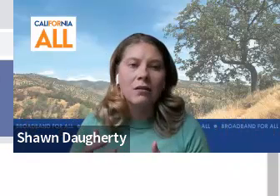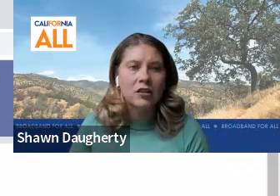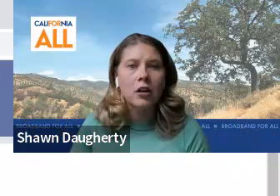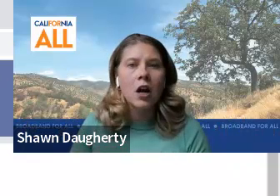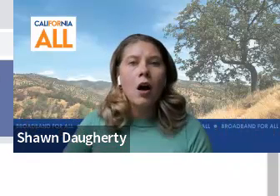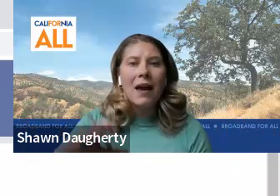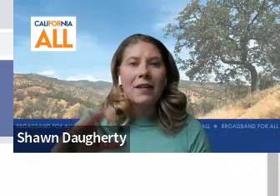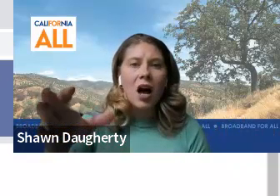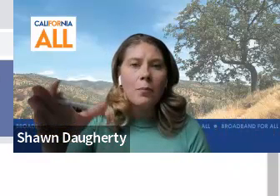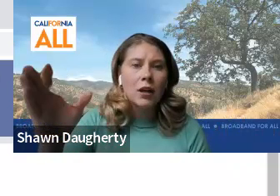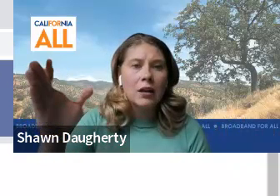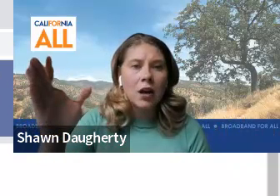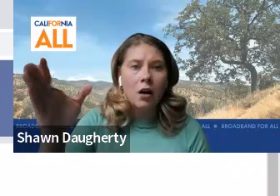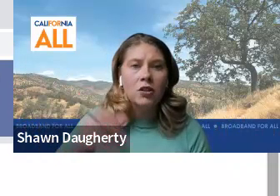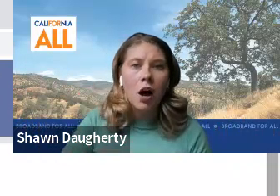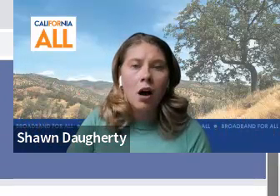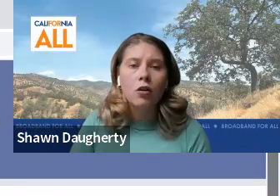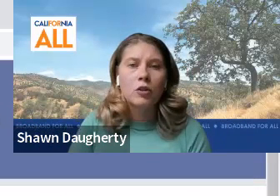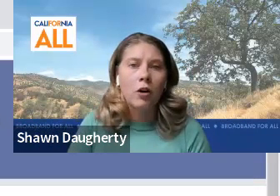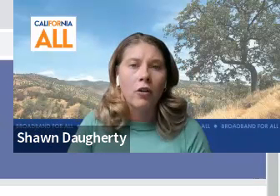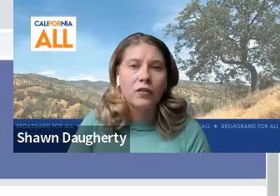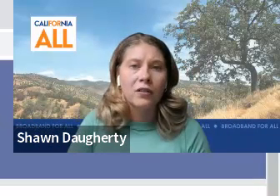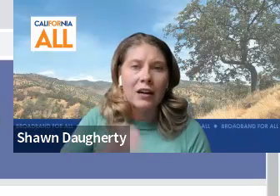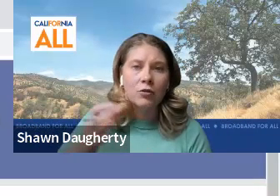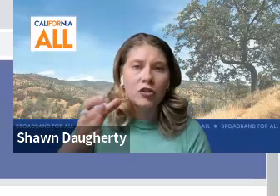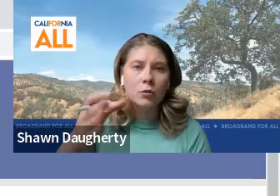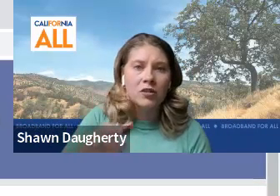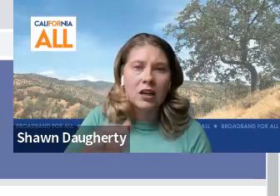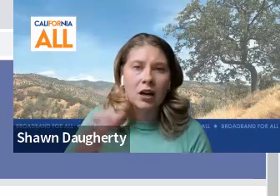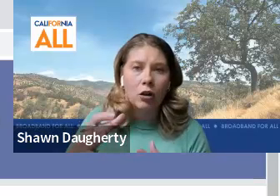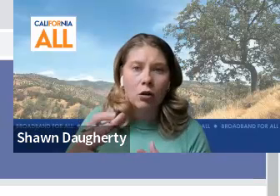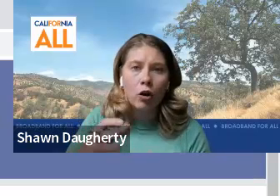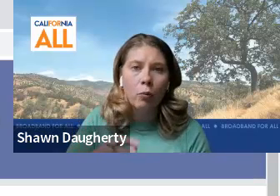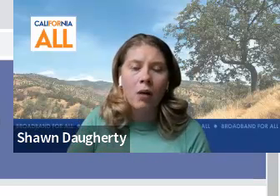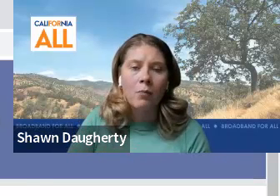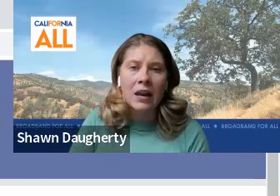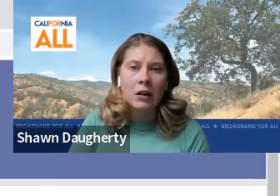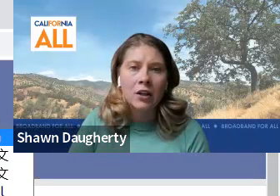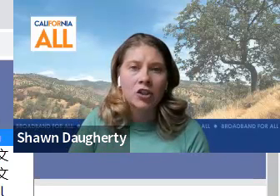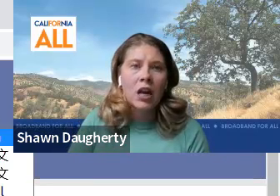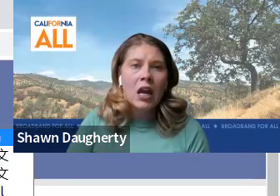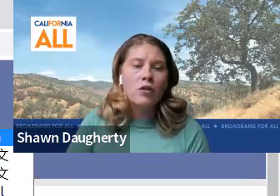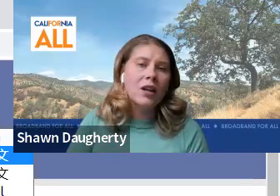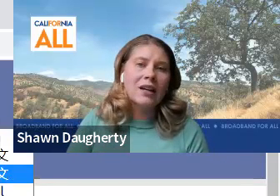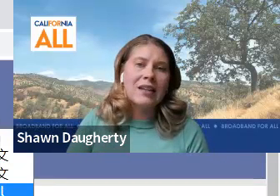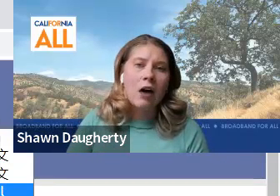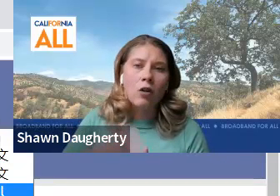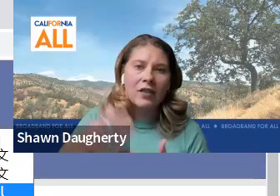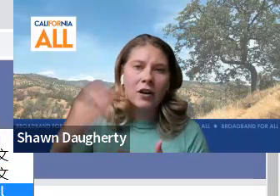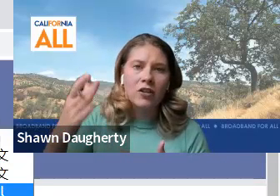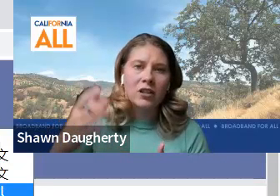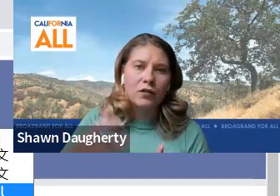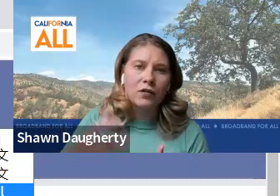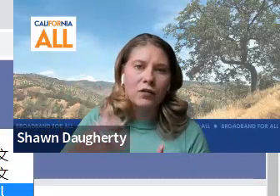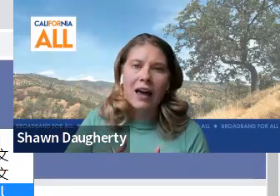easier. At the top, you can toggle between all the different languages where you see kind of the globe in English. If you click down on that, there's all the